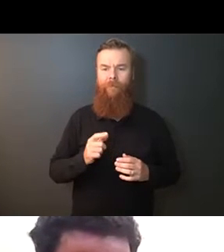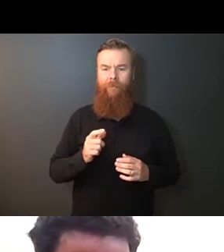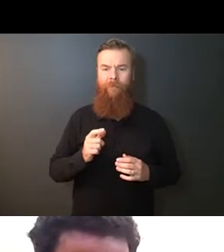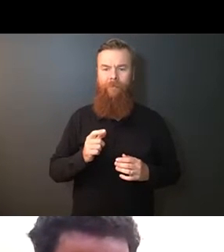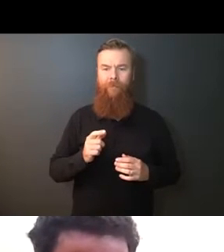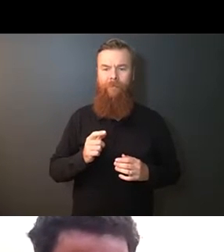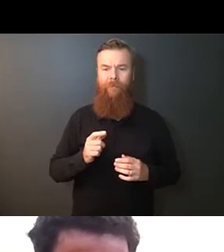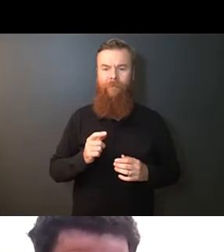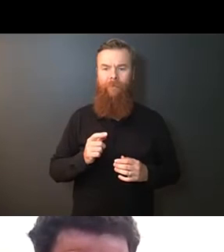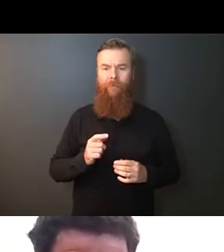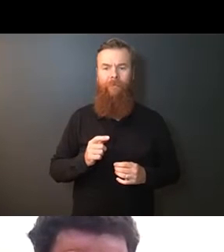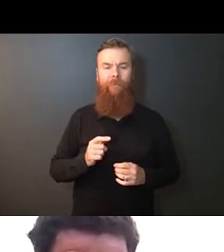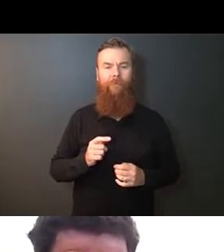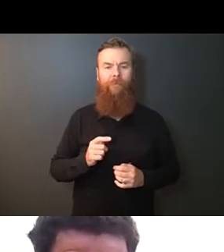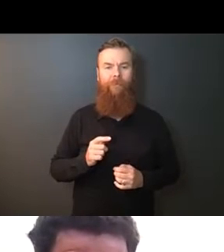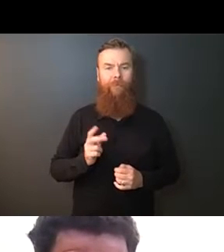yes.